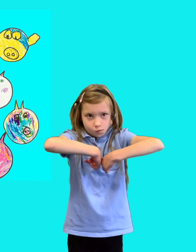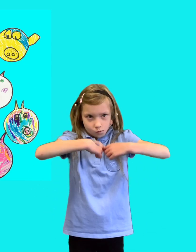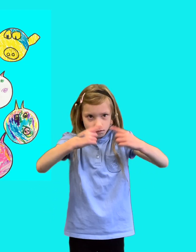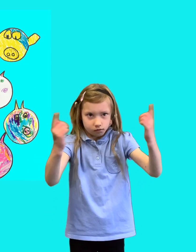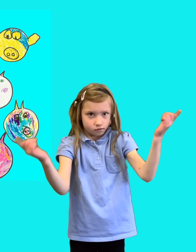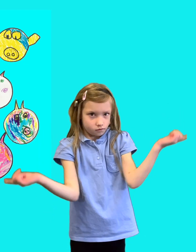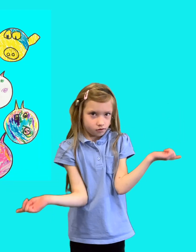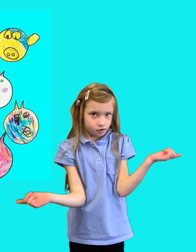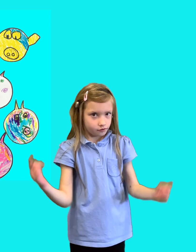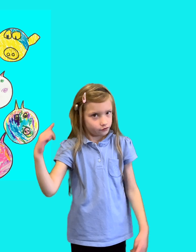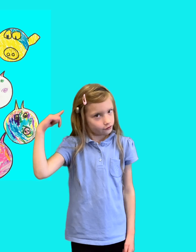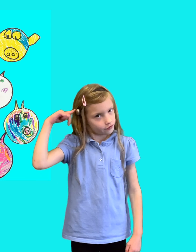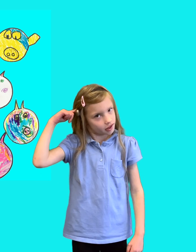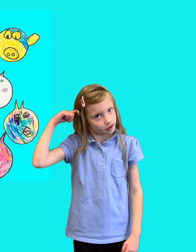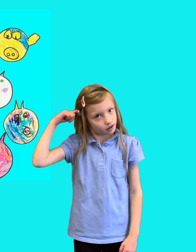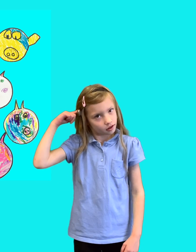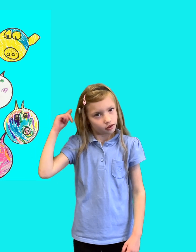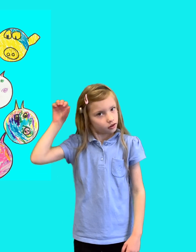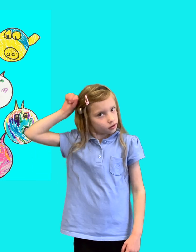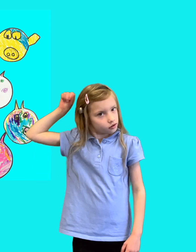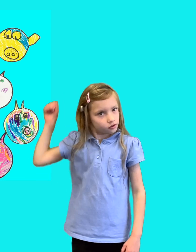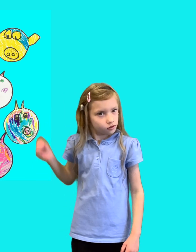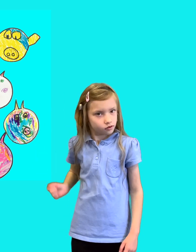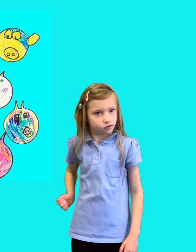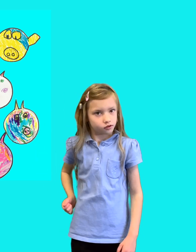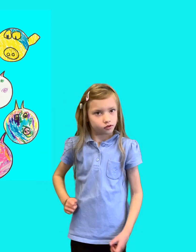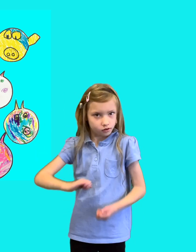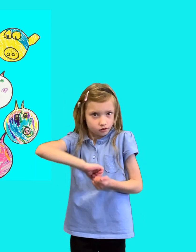we think JoJo made circles into pigs.